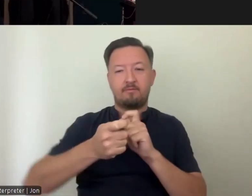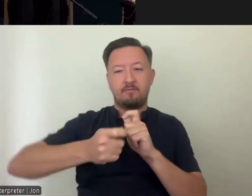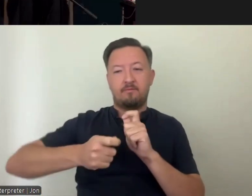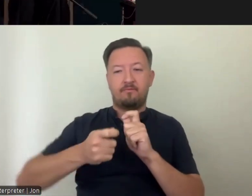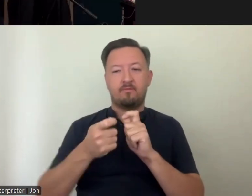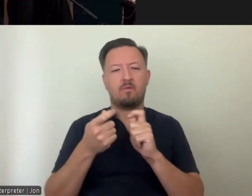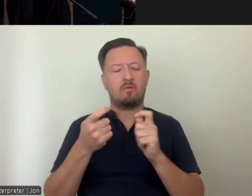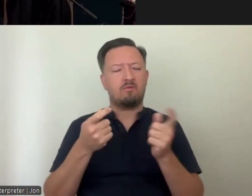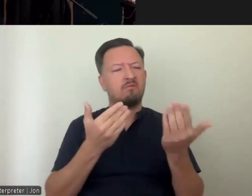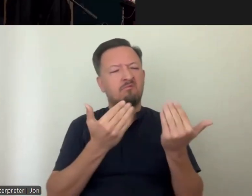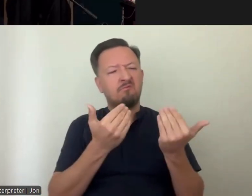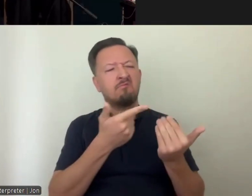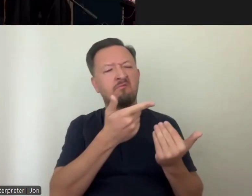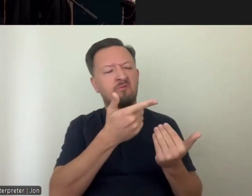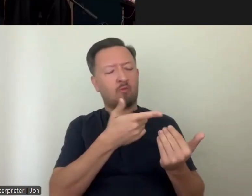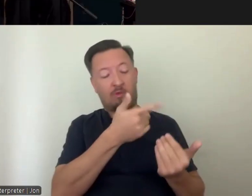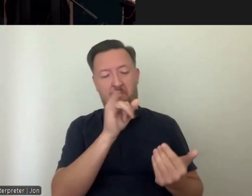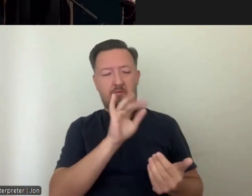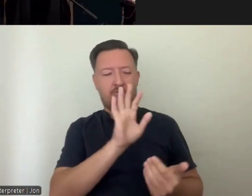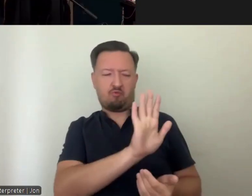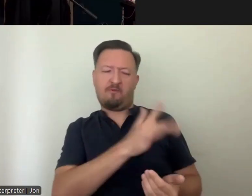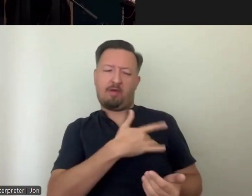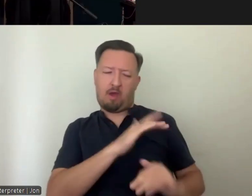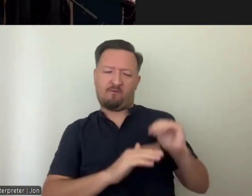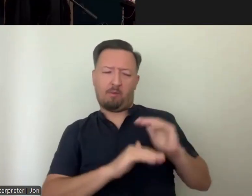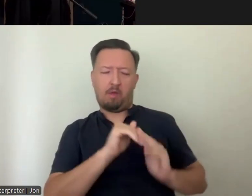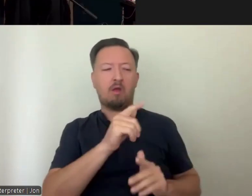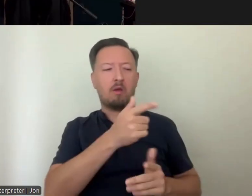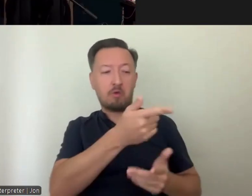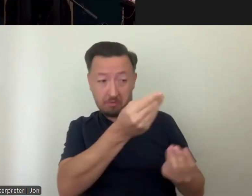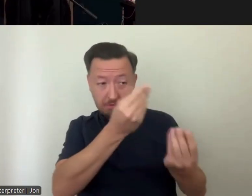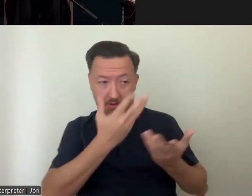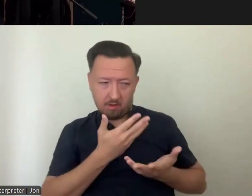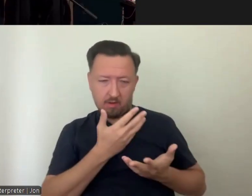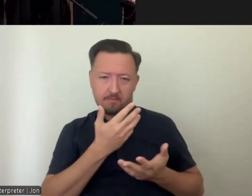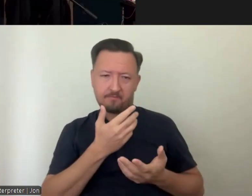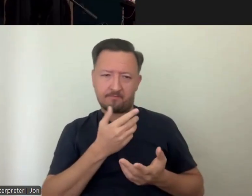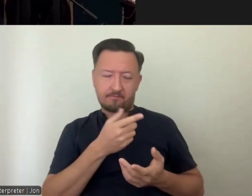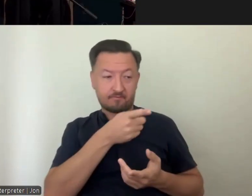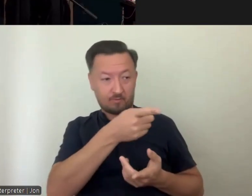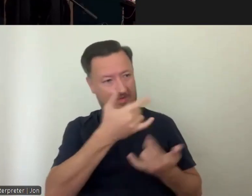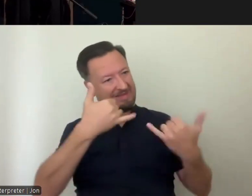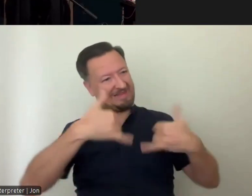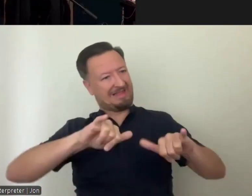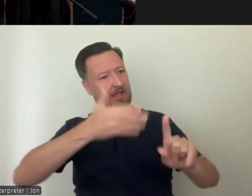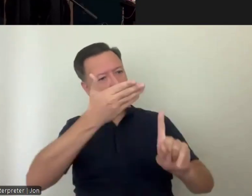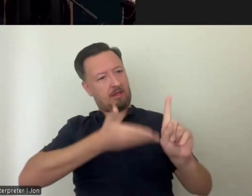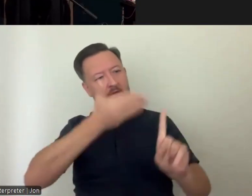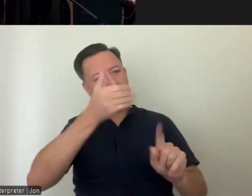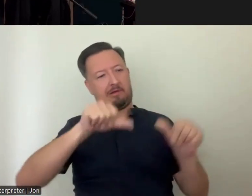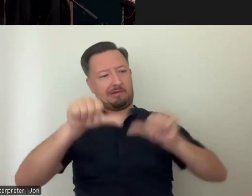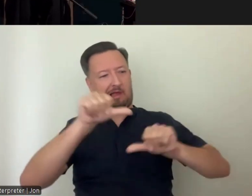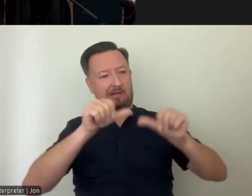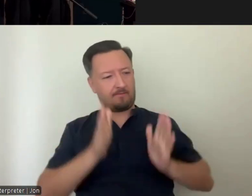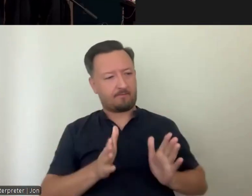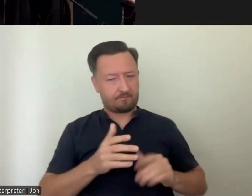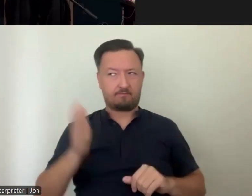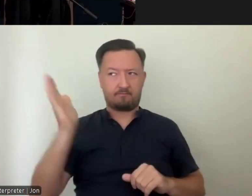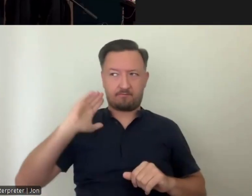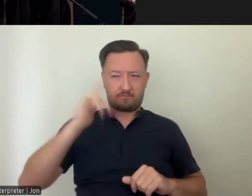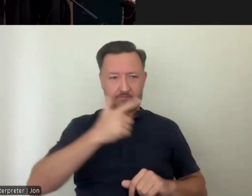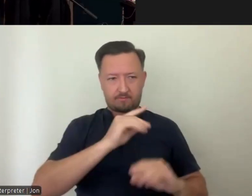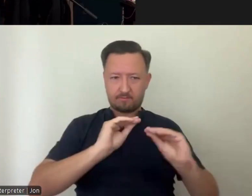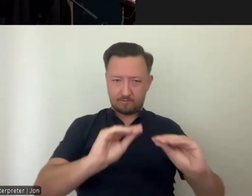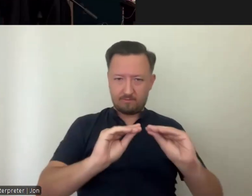you're comfortable sharing that with us, because you obviously are still a scientist, Yep. And you were teaching science, and